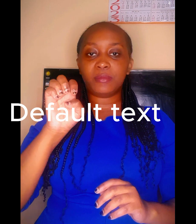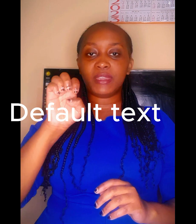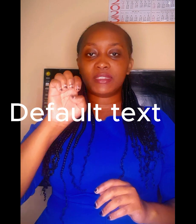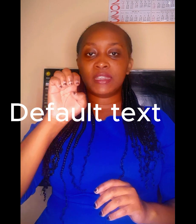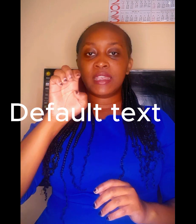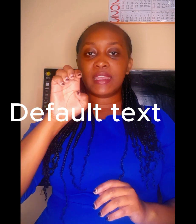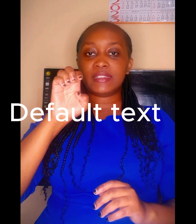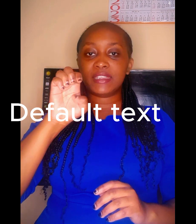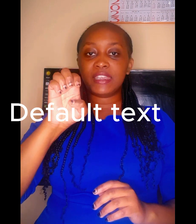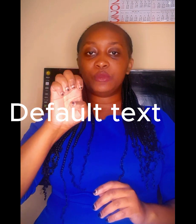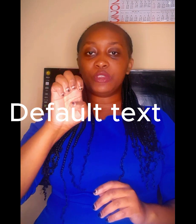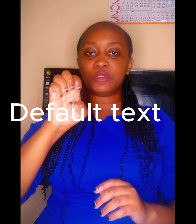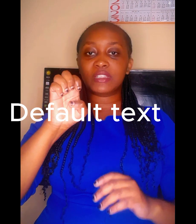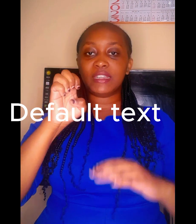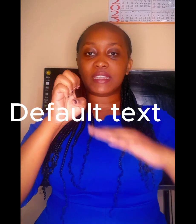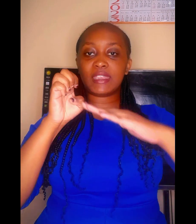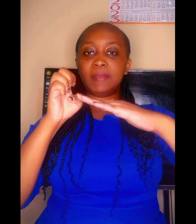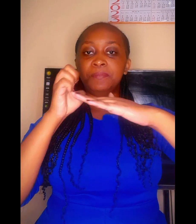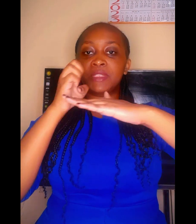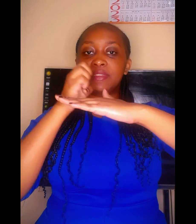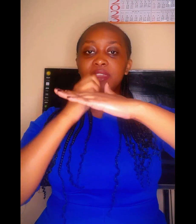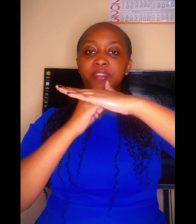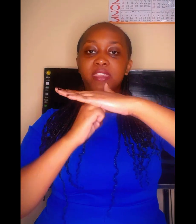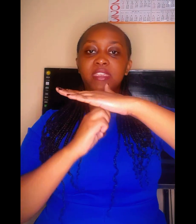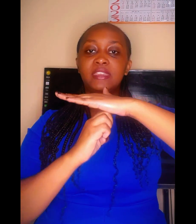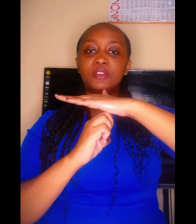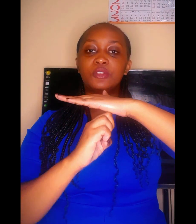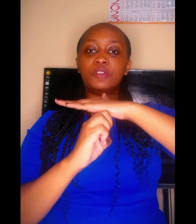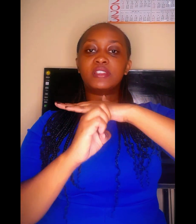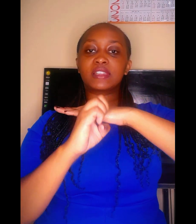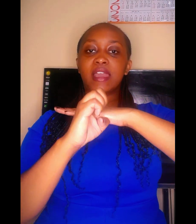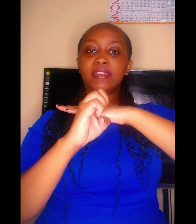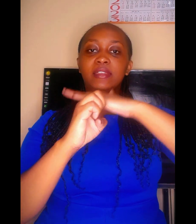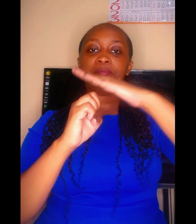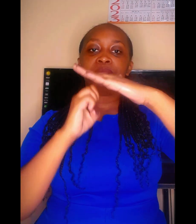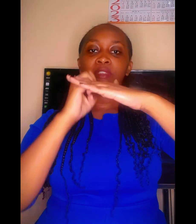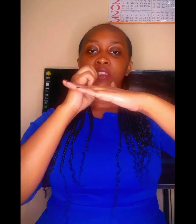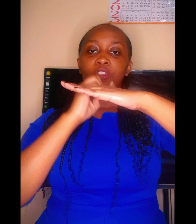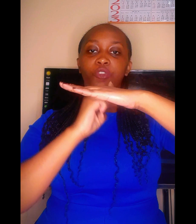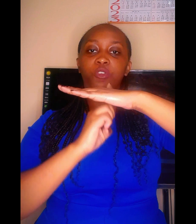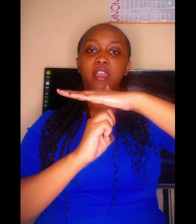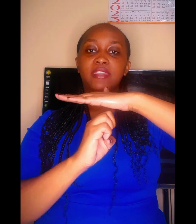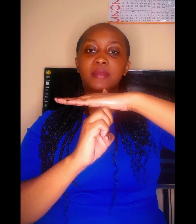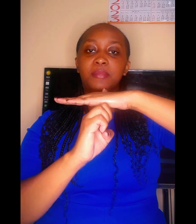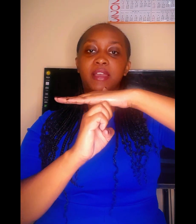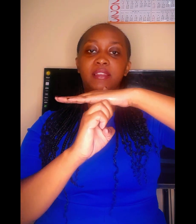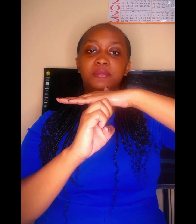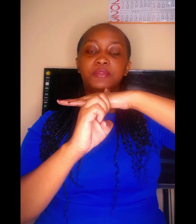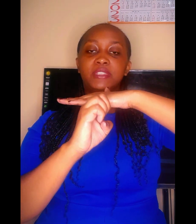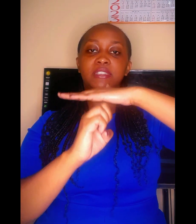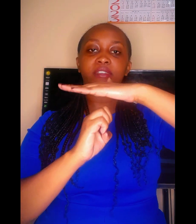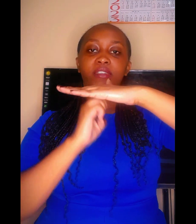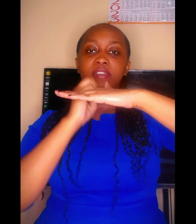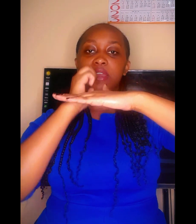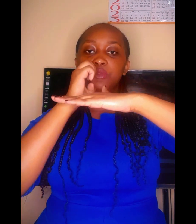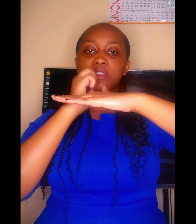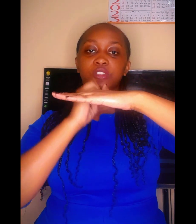alphabet. Ezekiel we use letter E, then the E goes under your other palm facing downwards, so